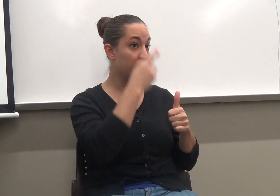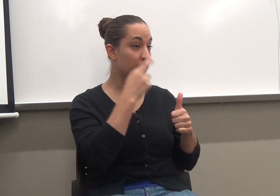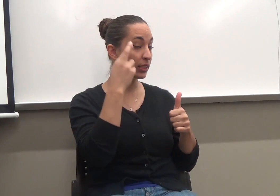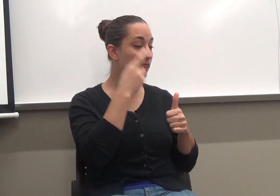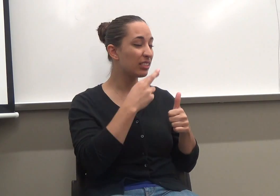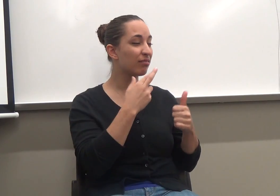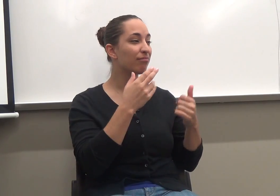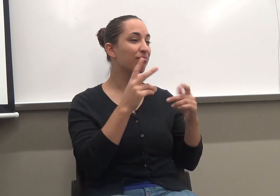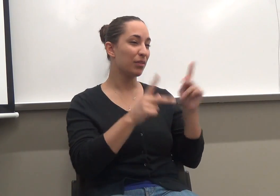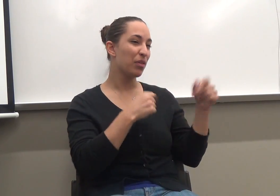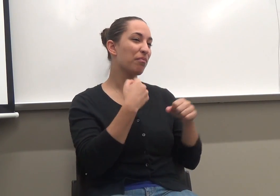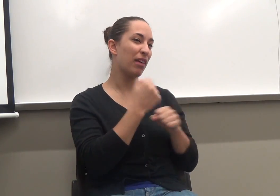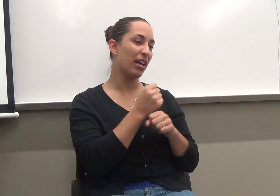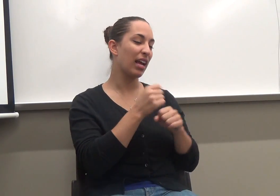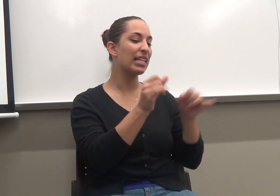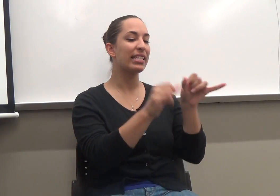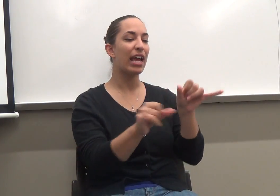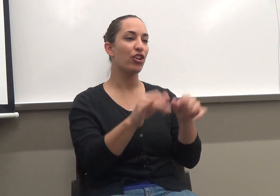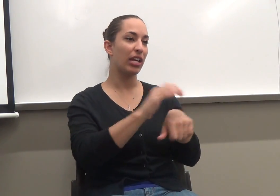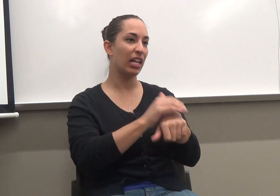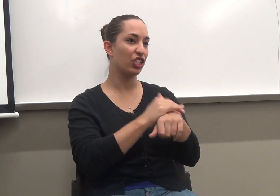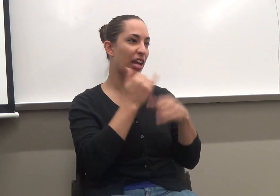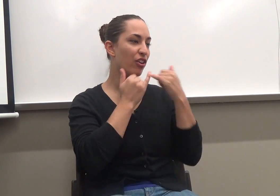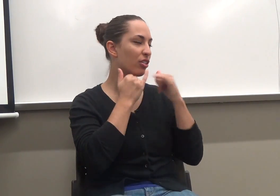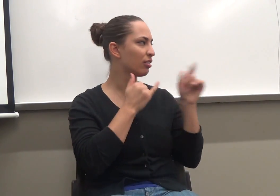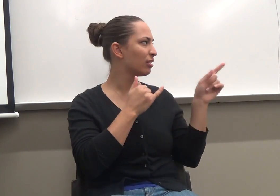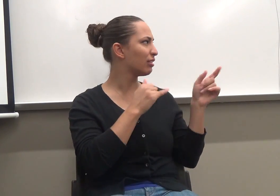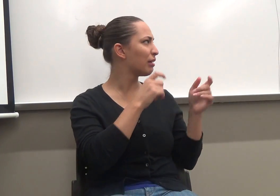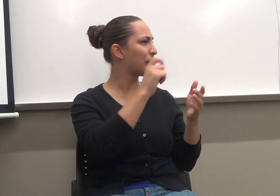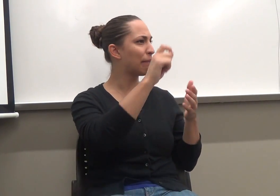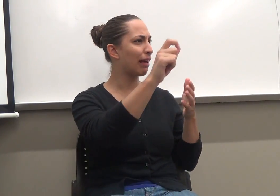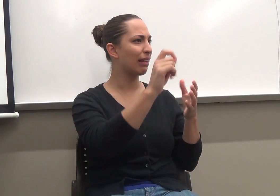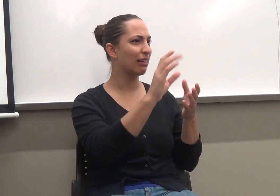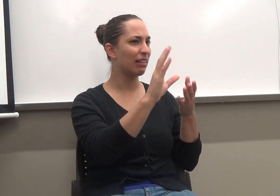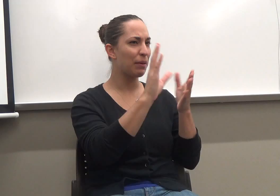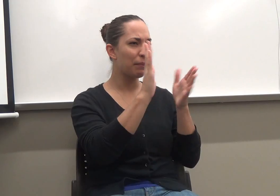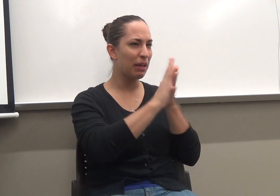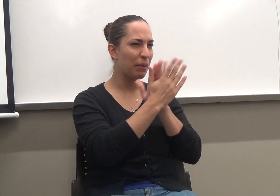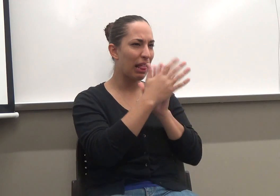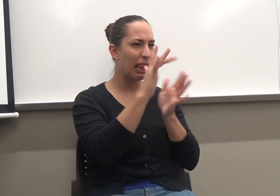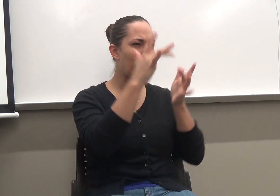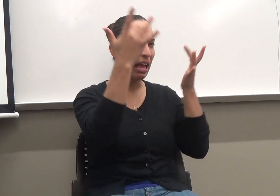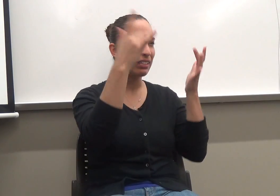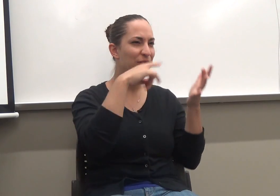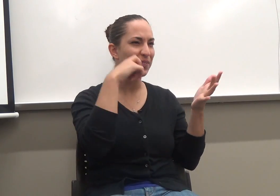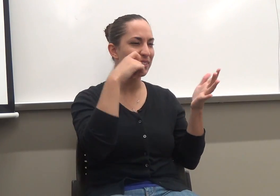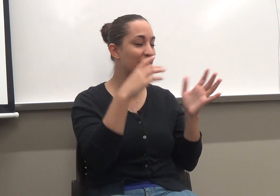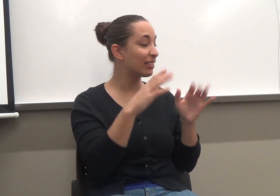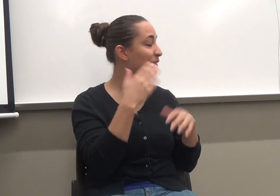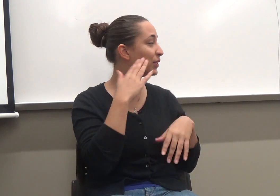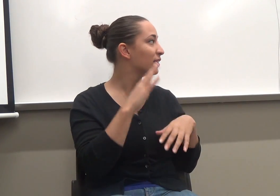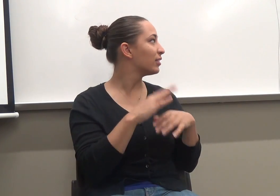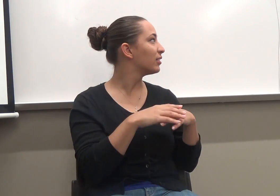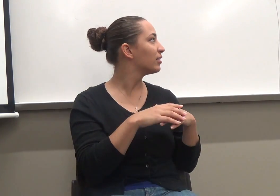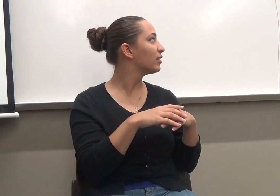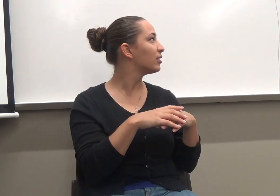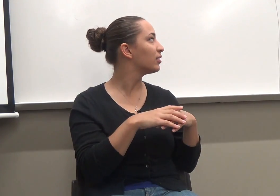this pen is getting too light to see, is what I should call, I call it